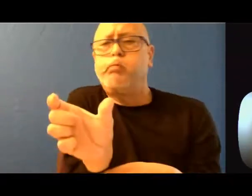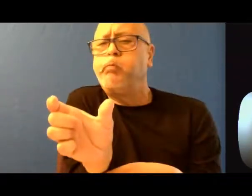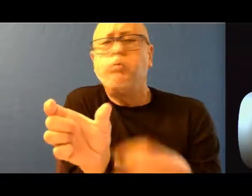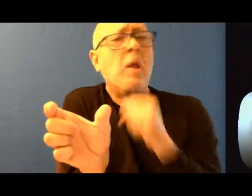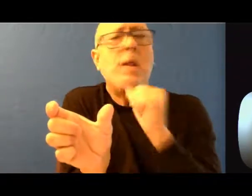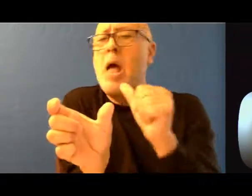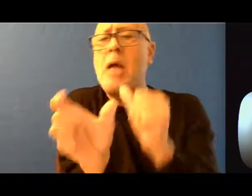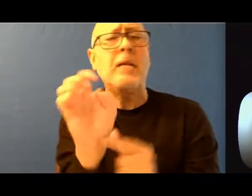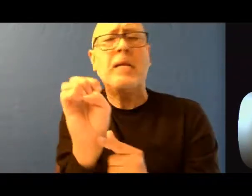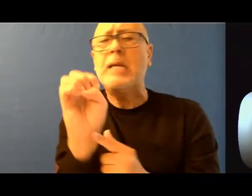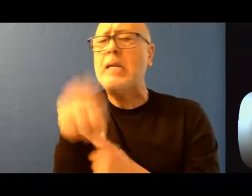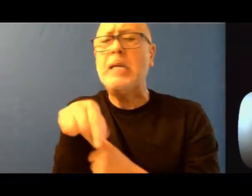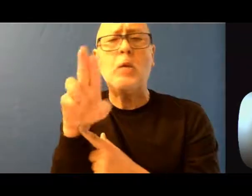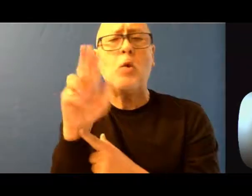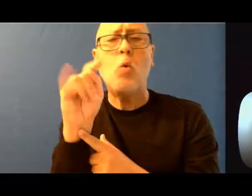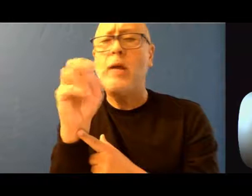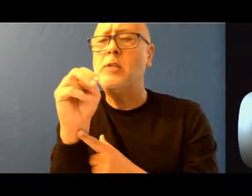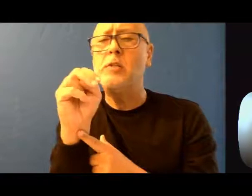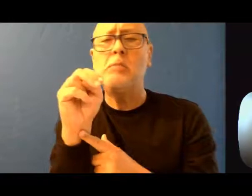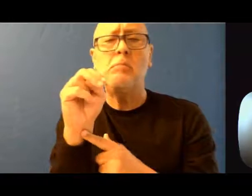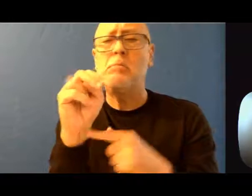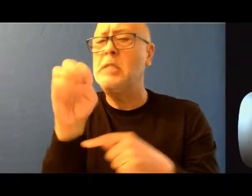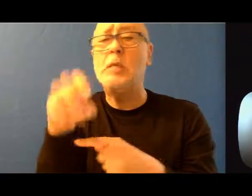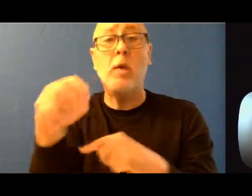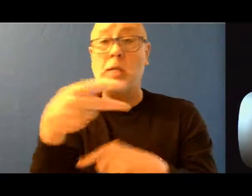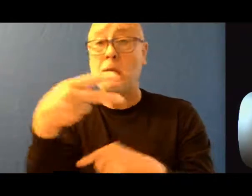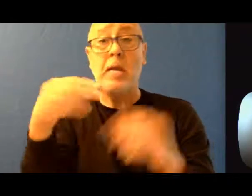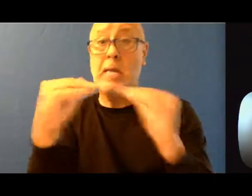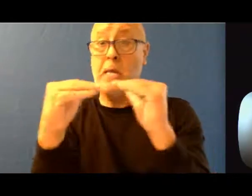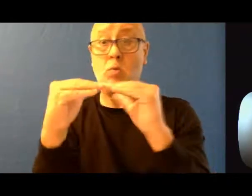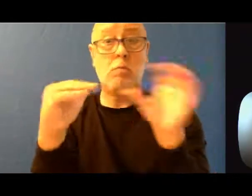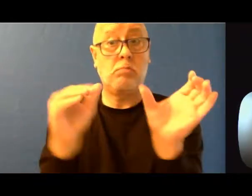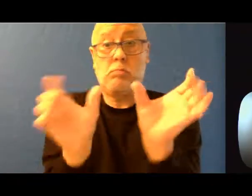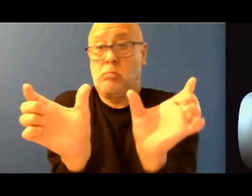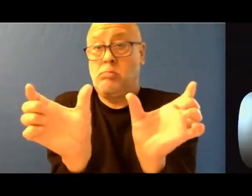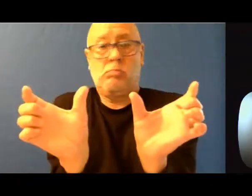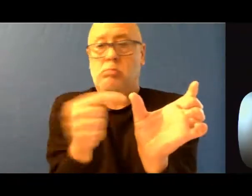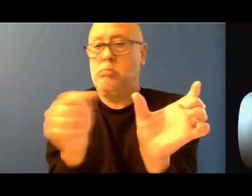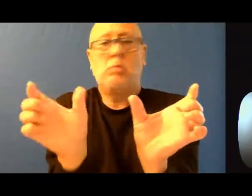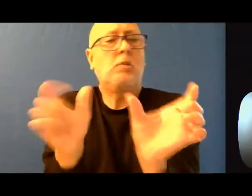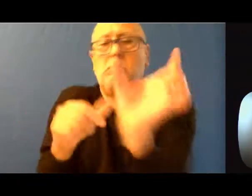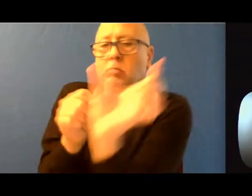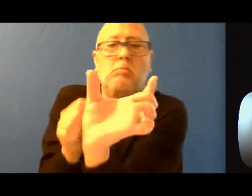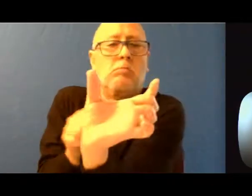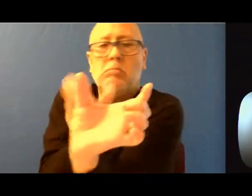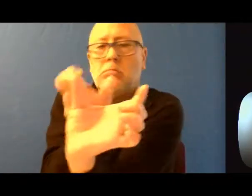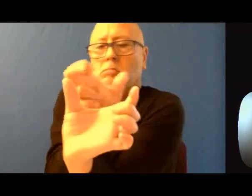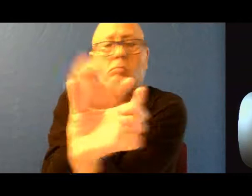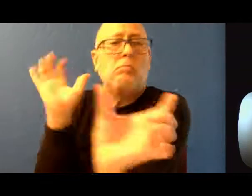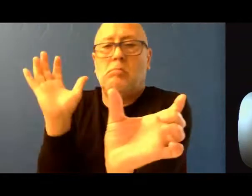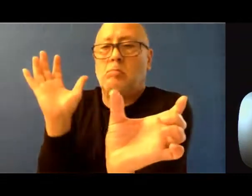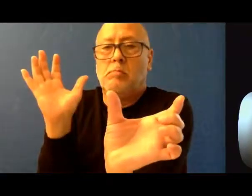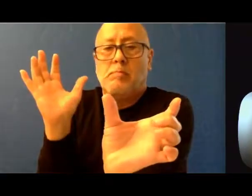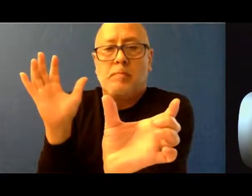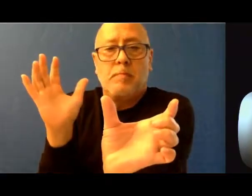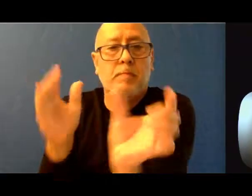equation. So now I'm going to move down to the bottom half of my page. I kind of like to move as I go because I figure